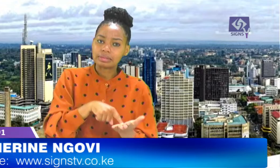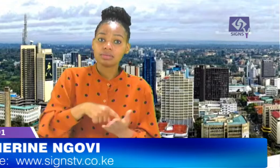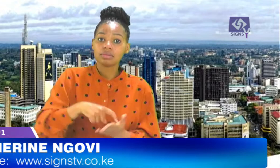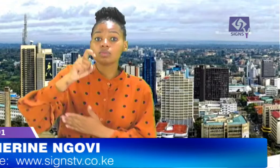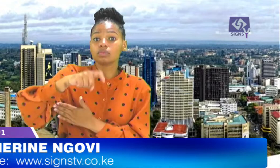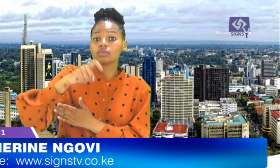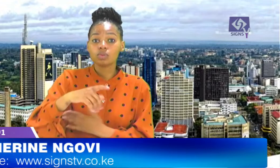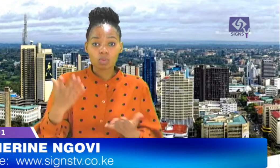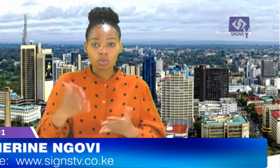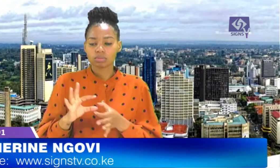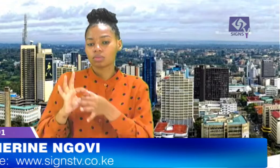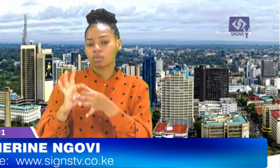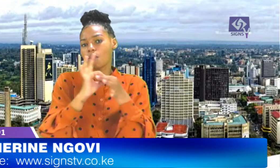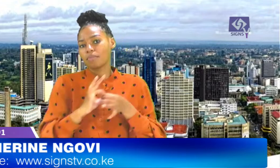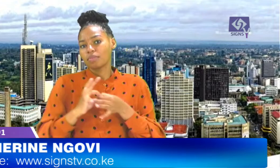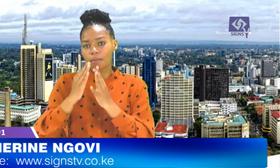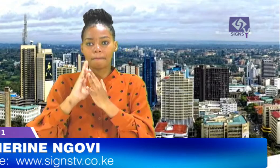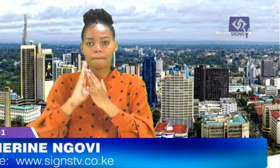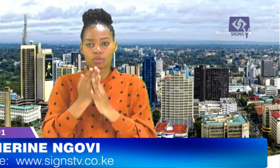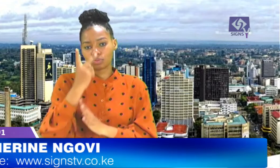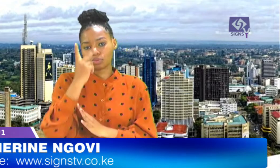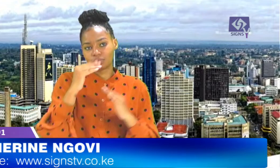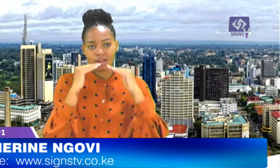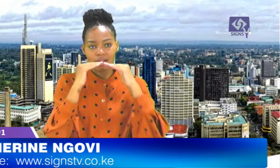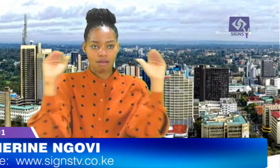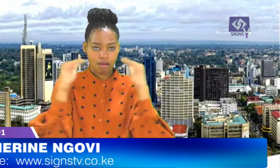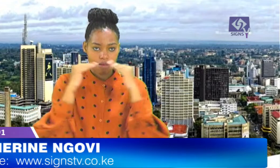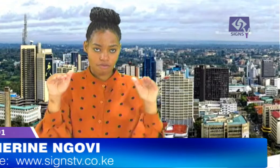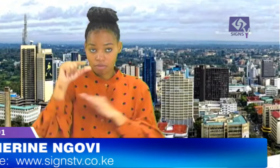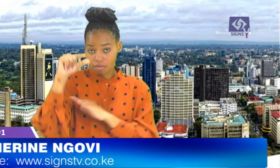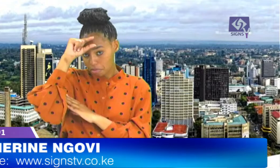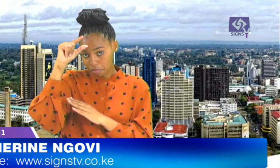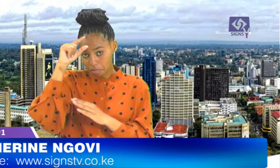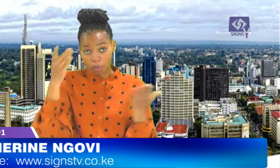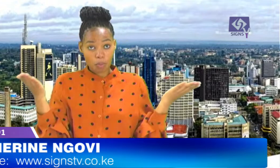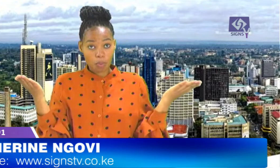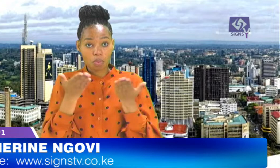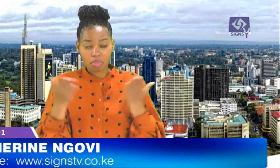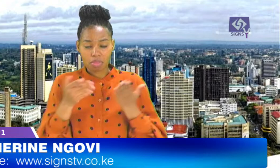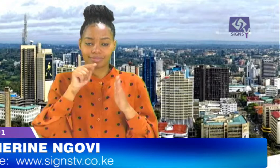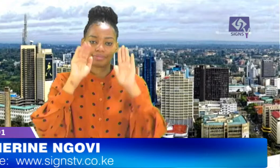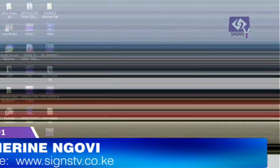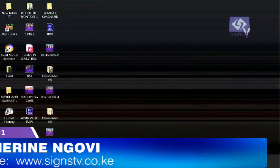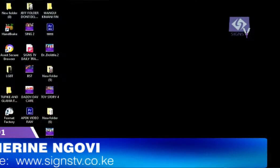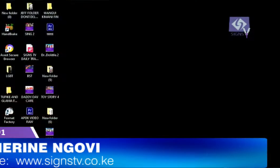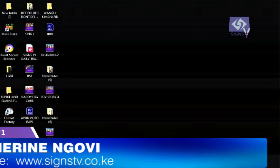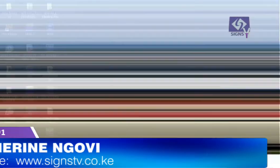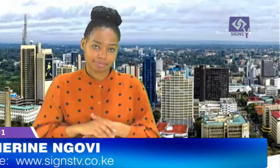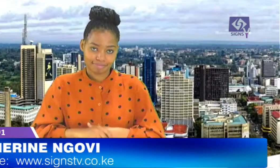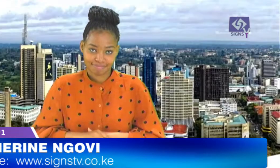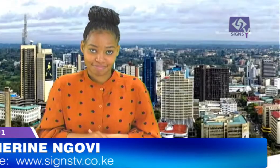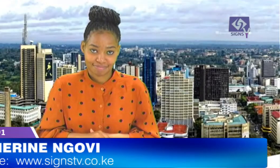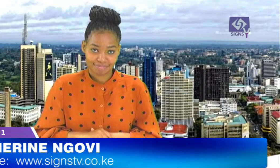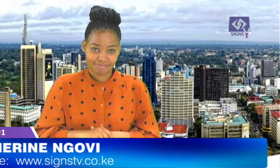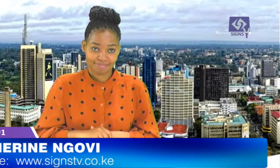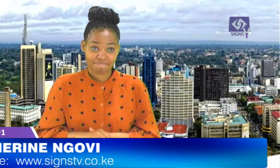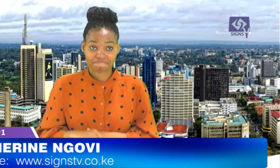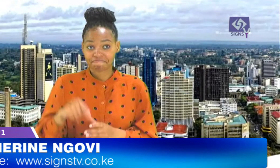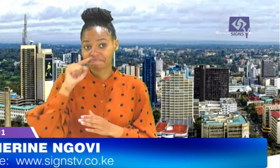conflict, emphasizing the need for cooperation between the two levels of government where necessary.